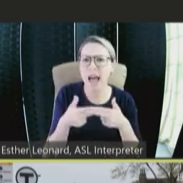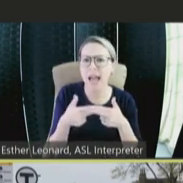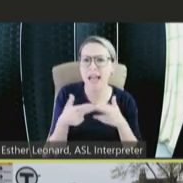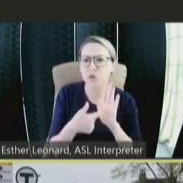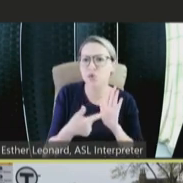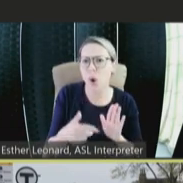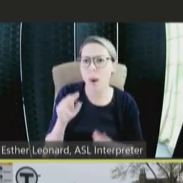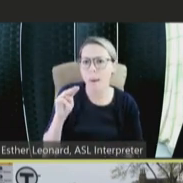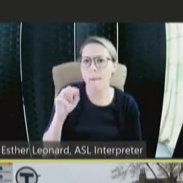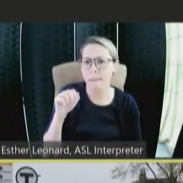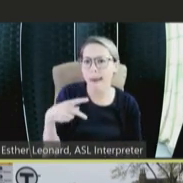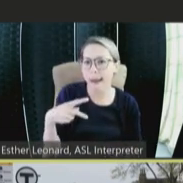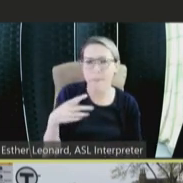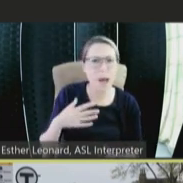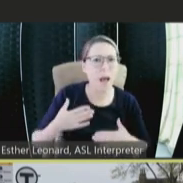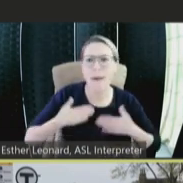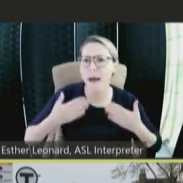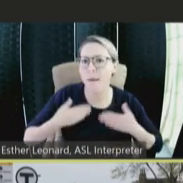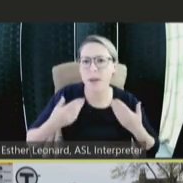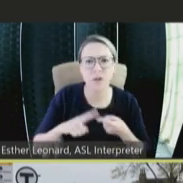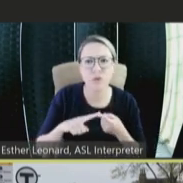changes. So we're happy to walk through those.